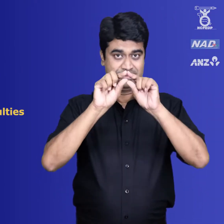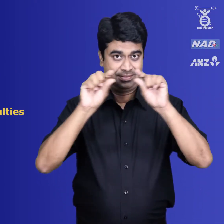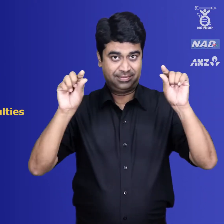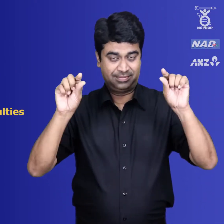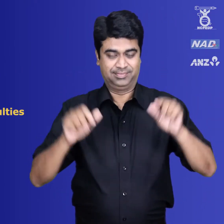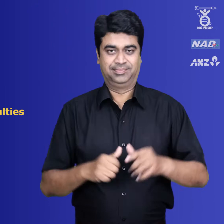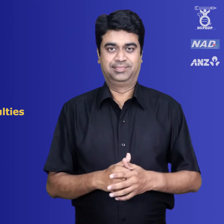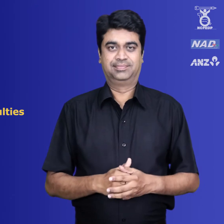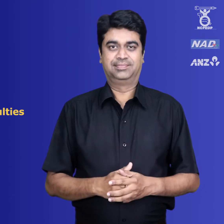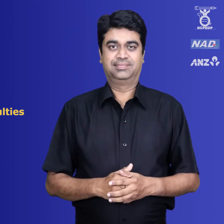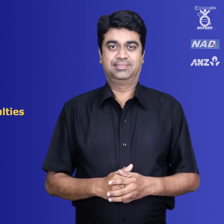"98.